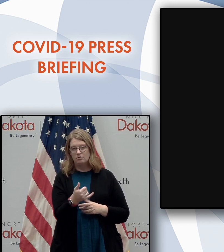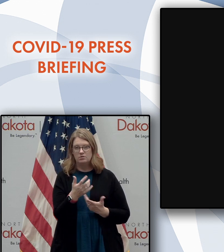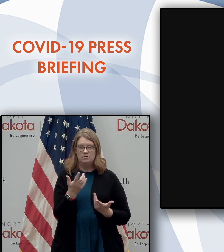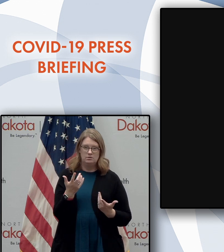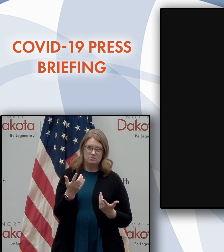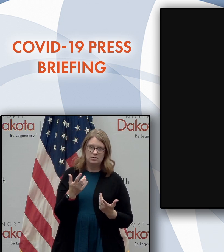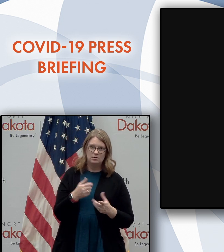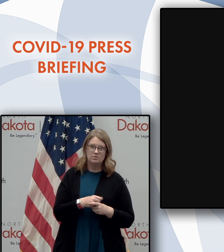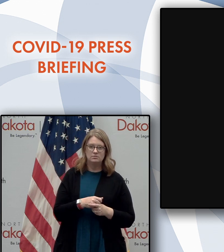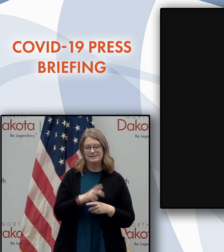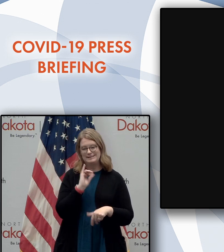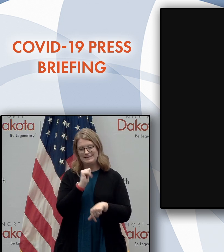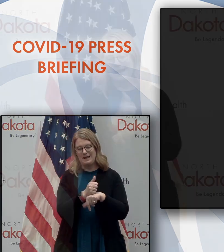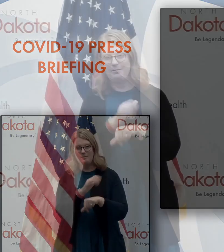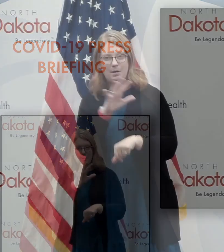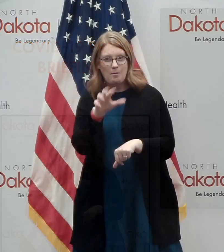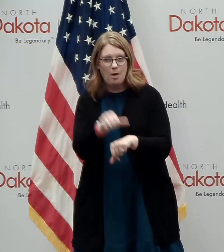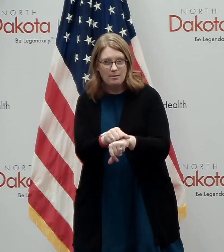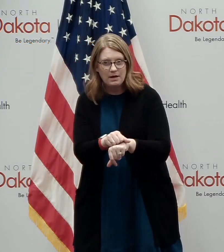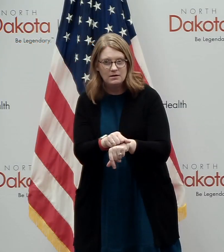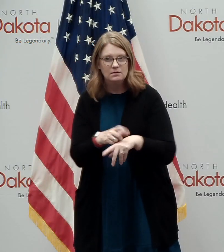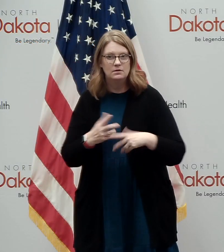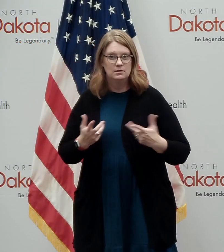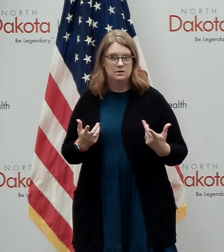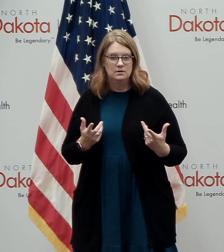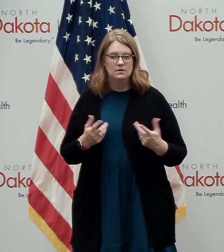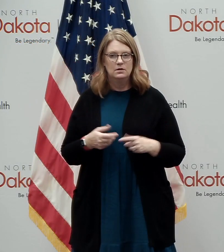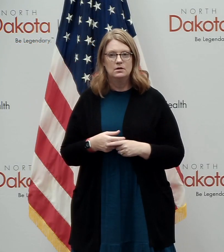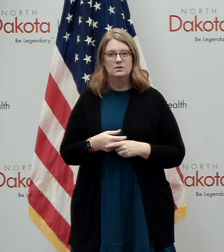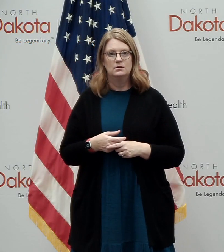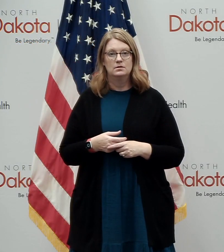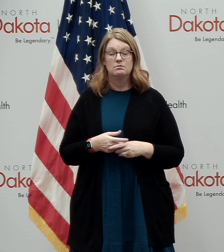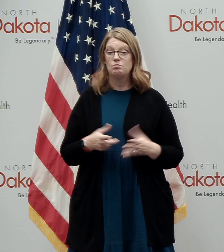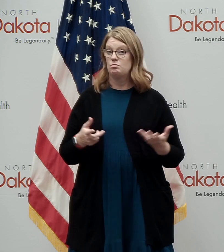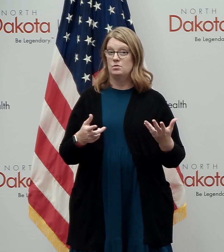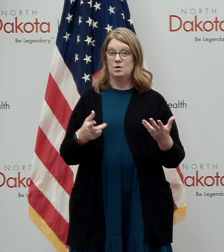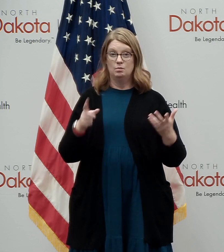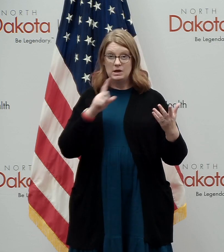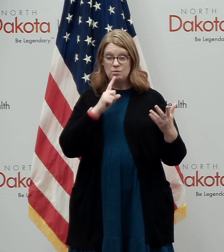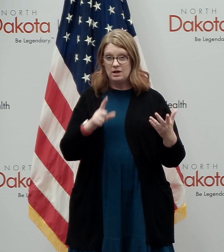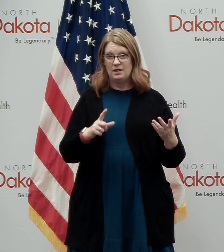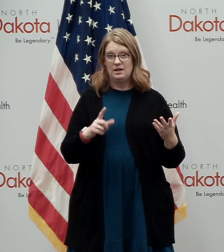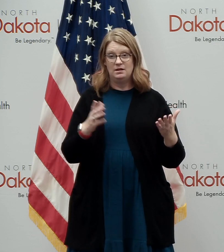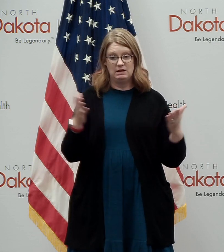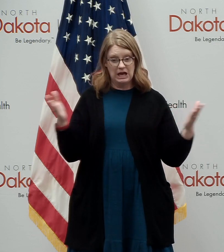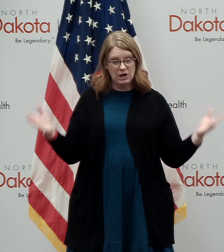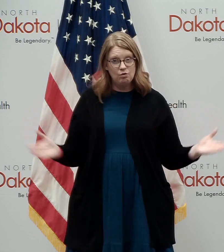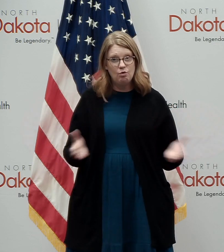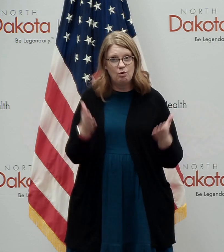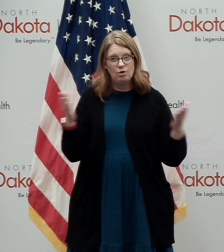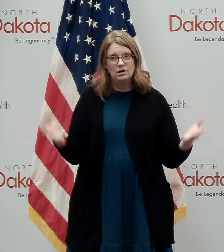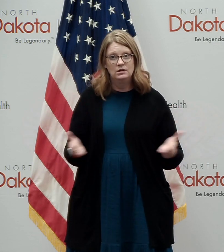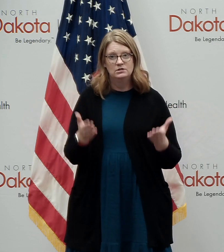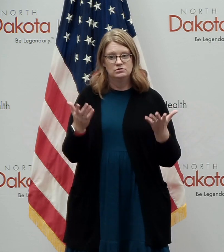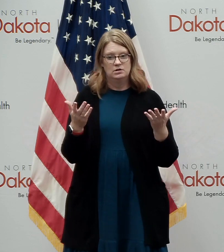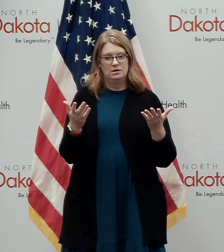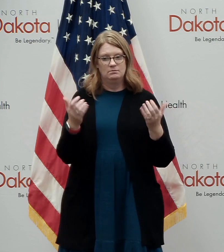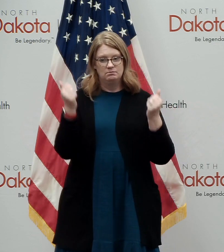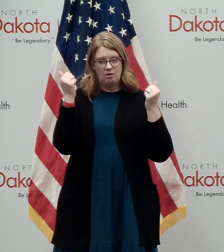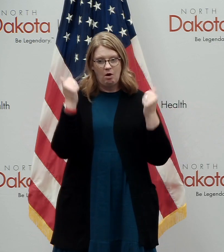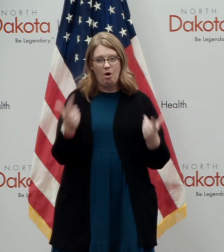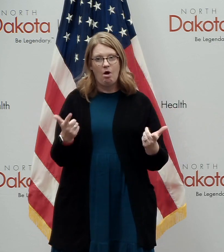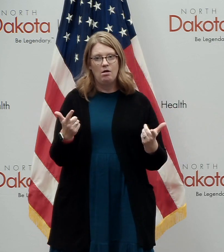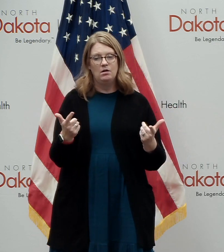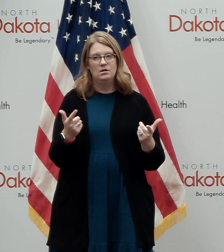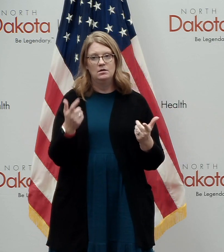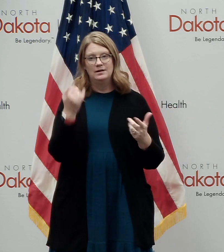like that, set an appointment. Because we want every voter, if they want to vote, they make